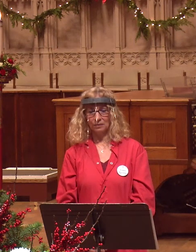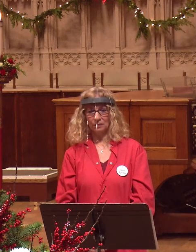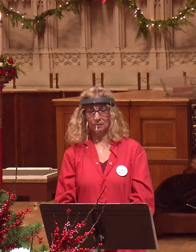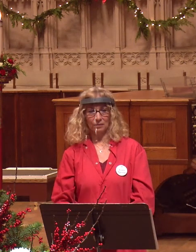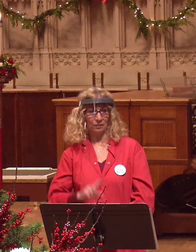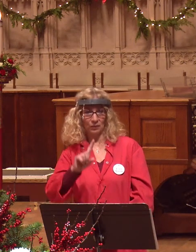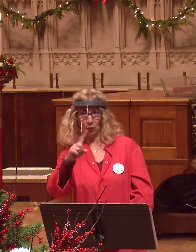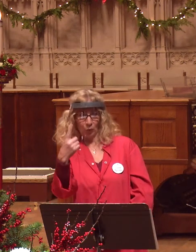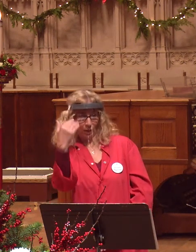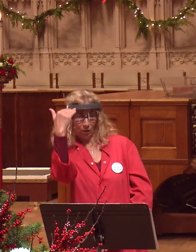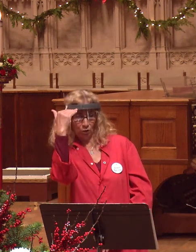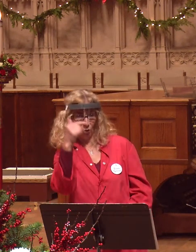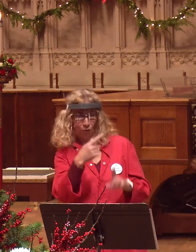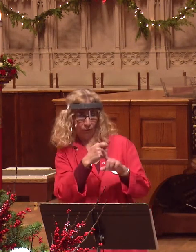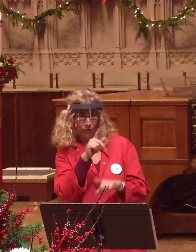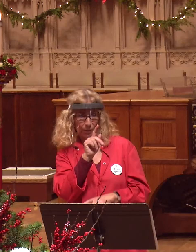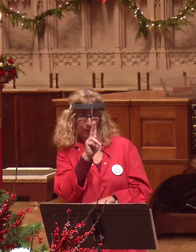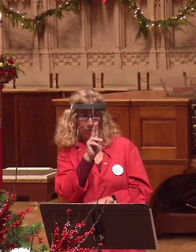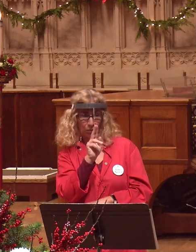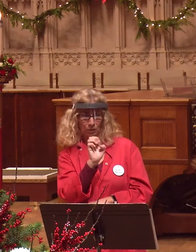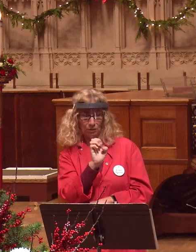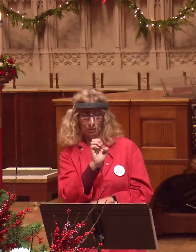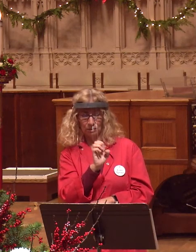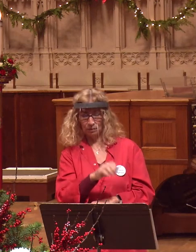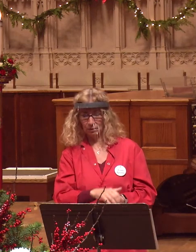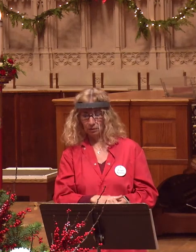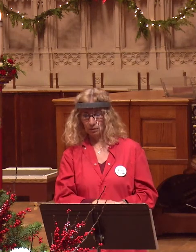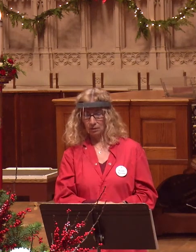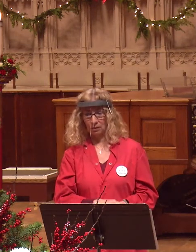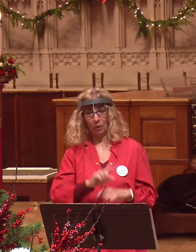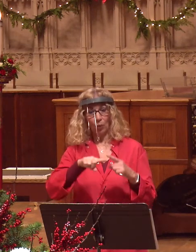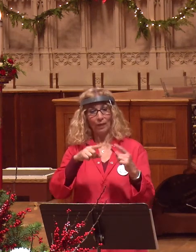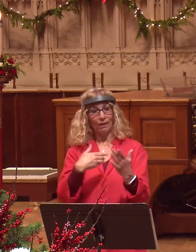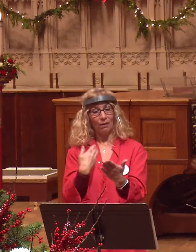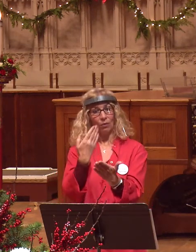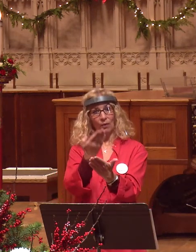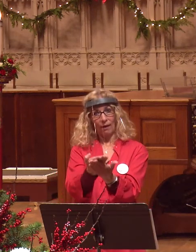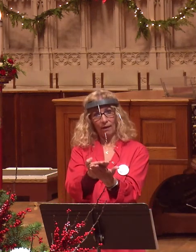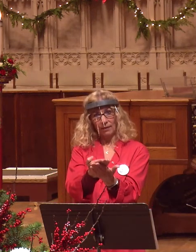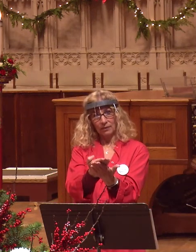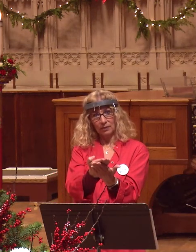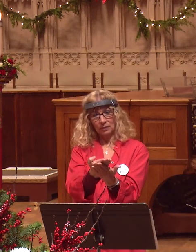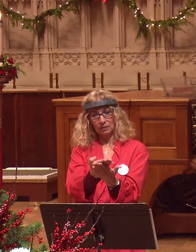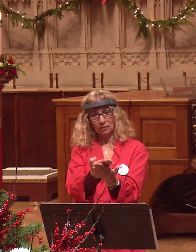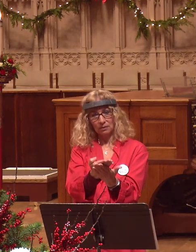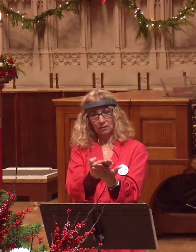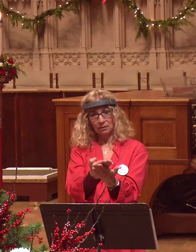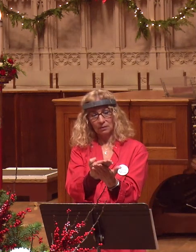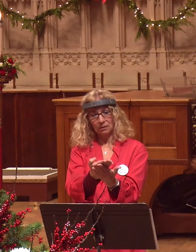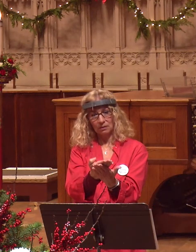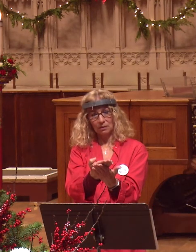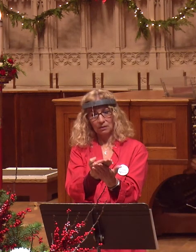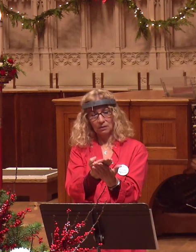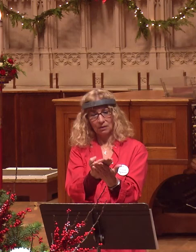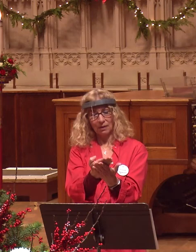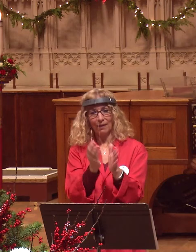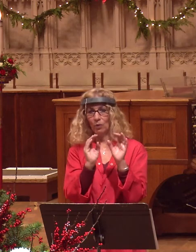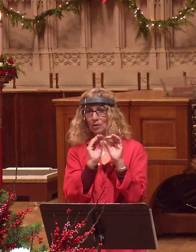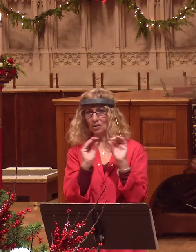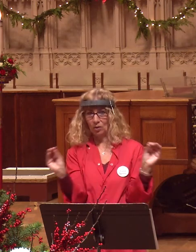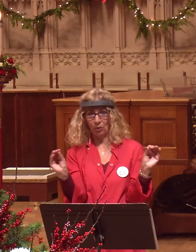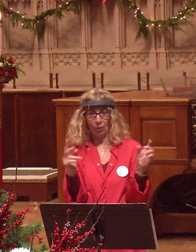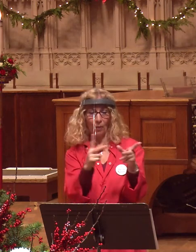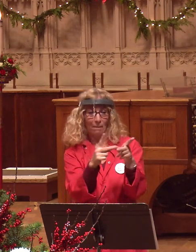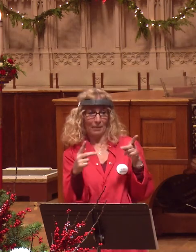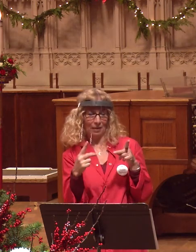We only know by Luke's account that when they arrived, there was no place